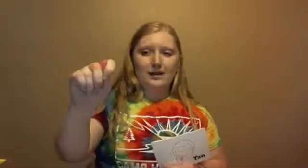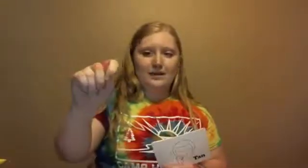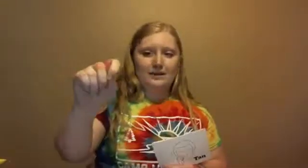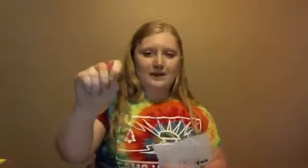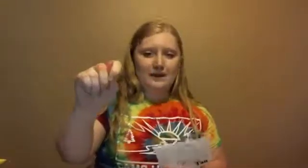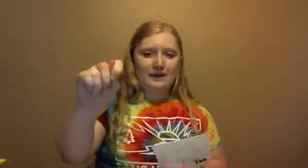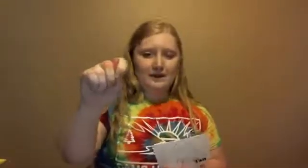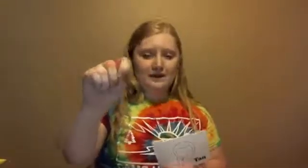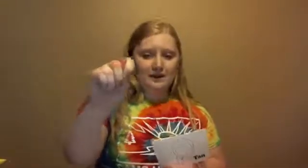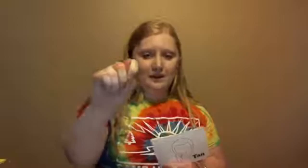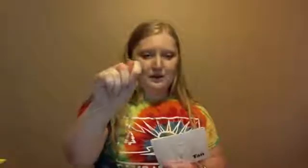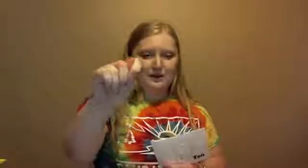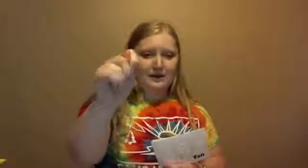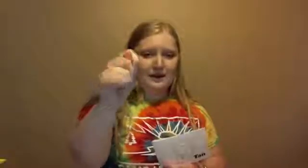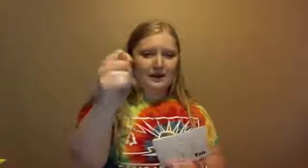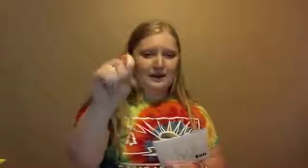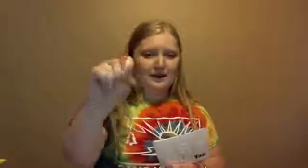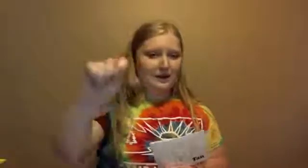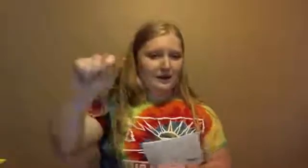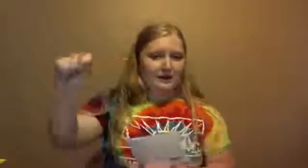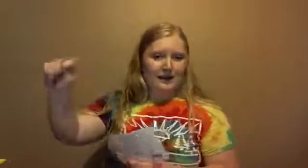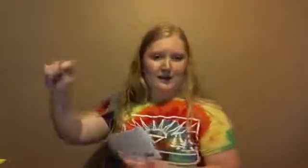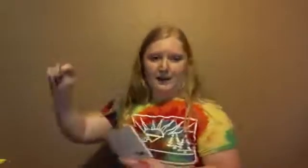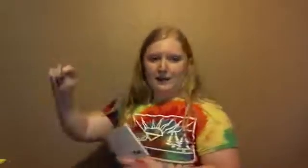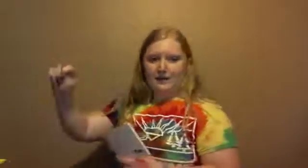a T. So a T, it looks like this,